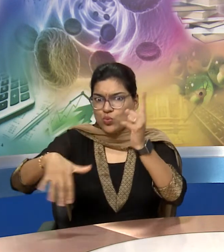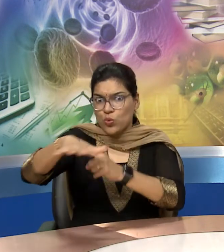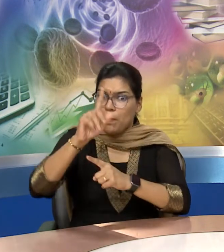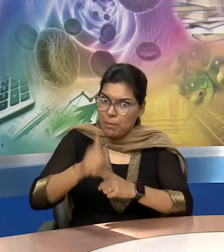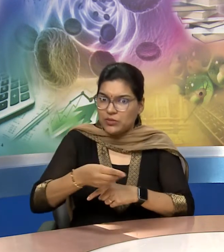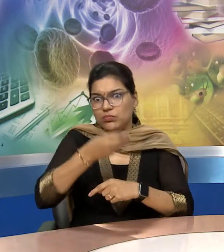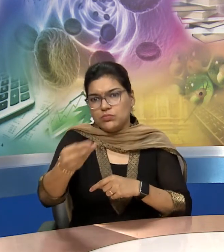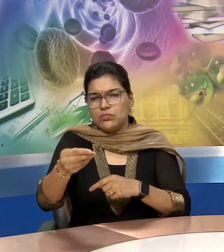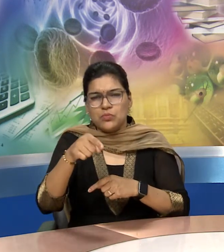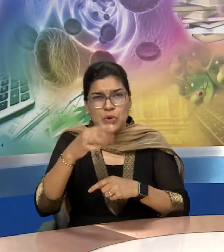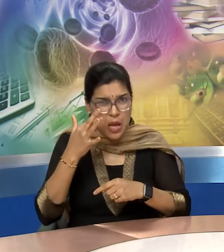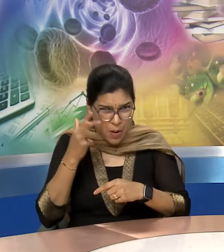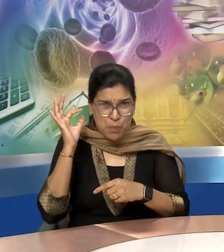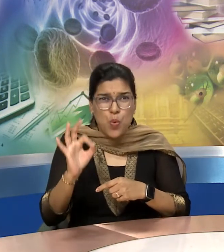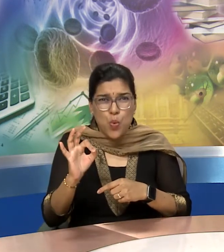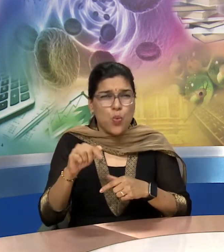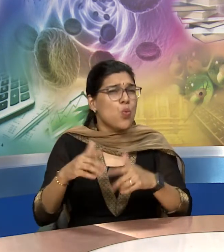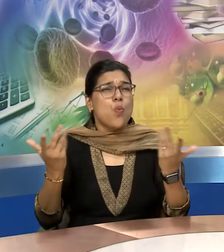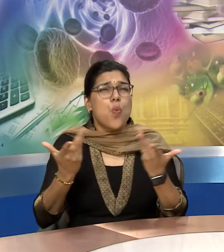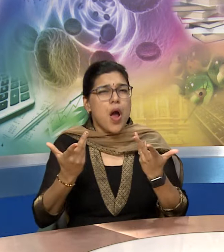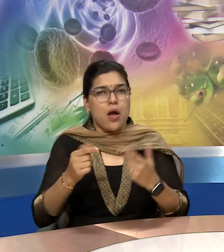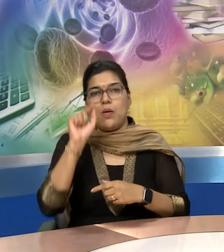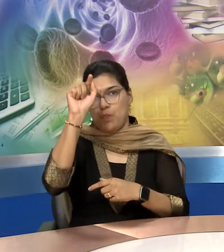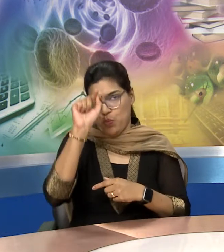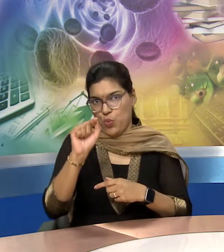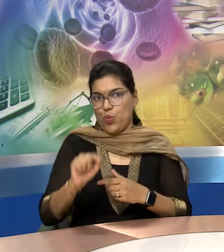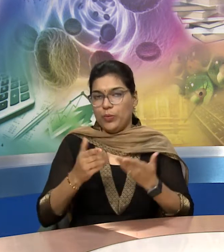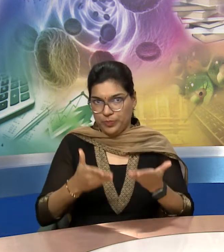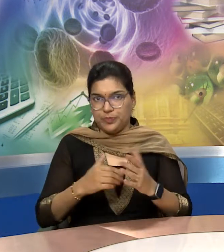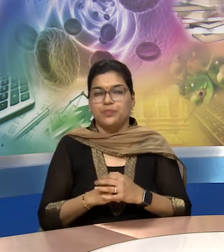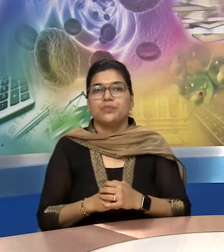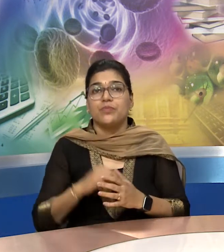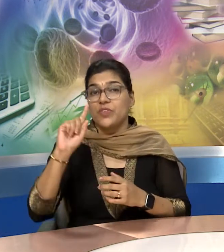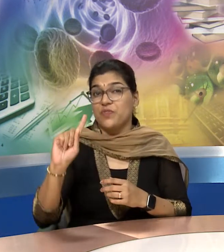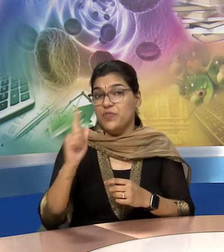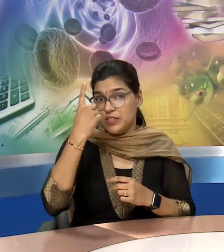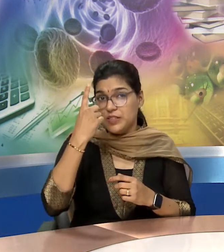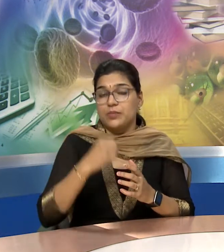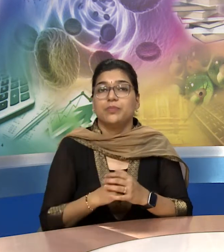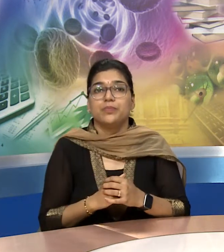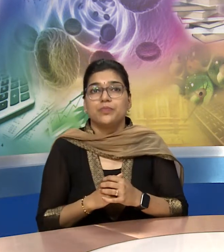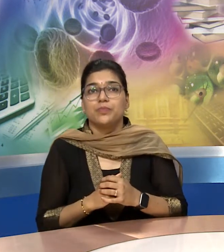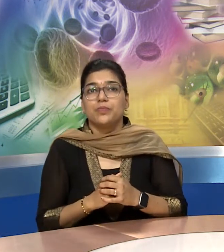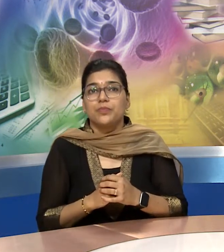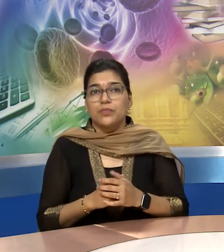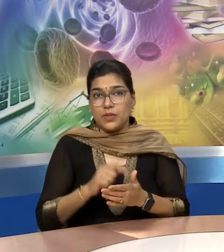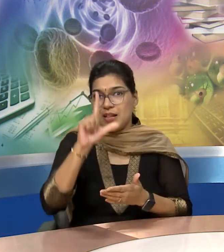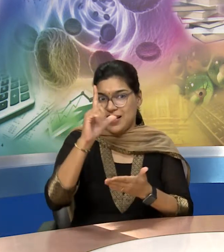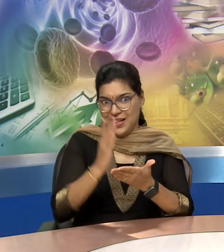we are beginning our lesson, and the first topic is why libraries are important